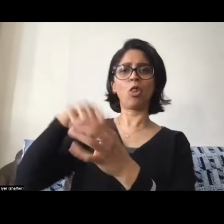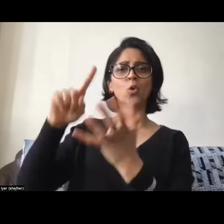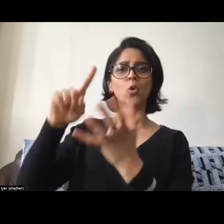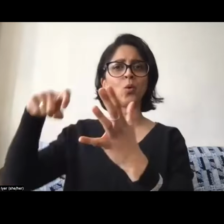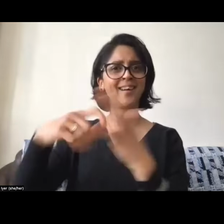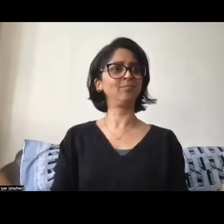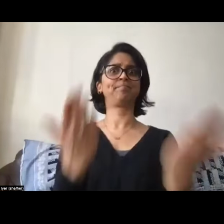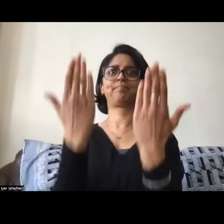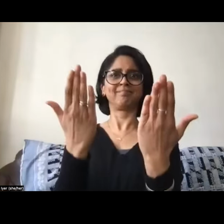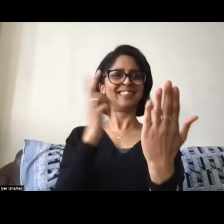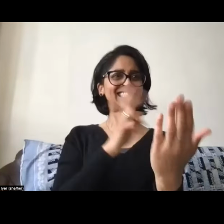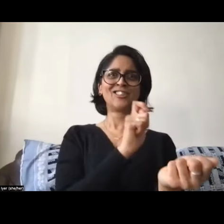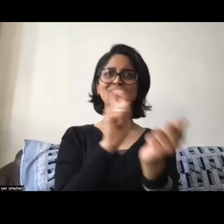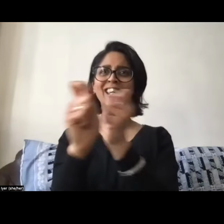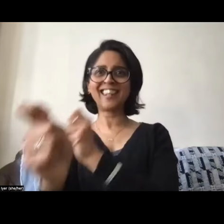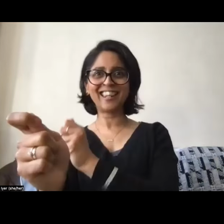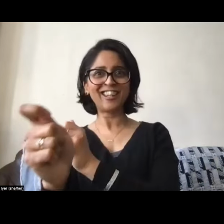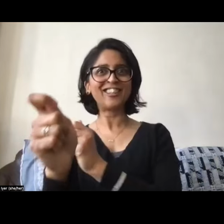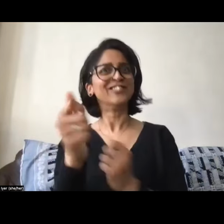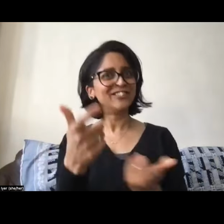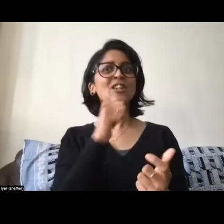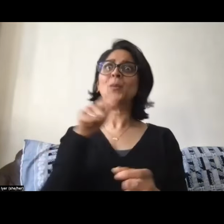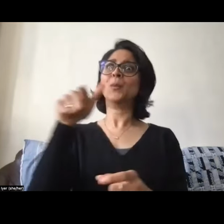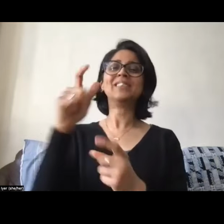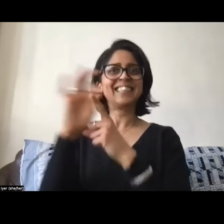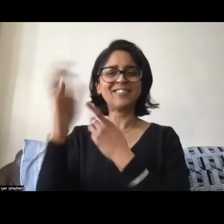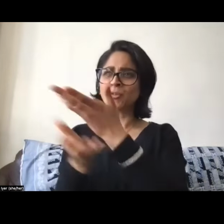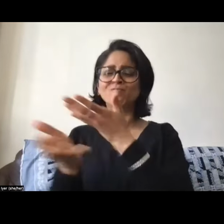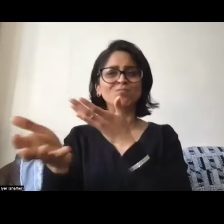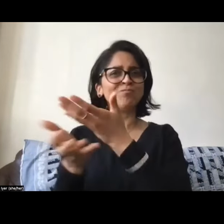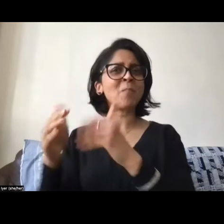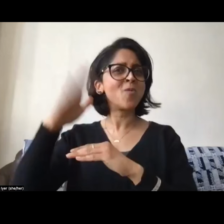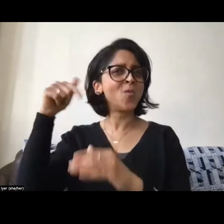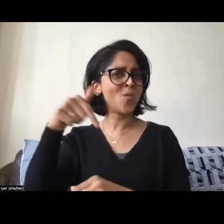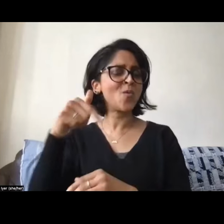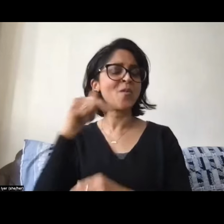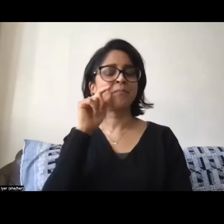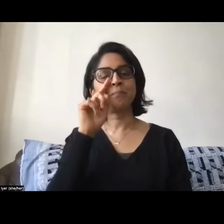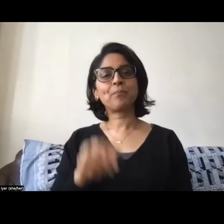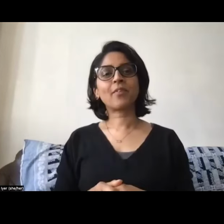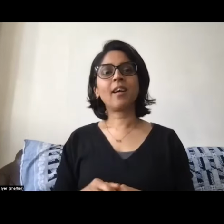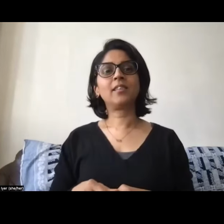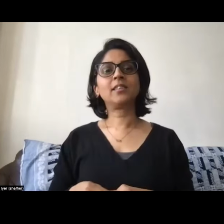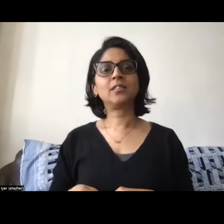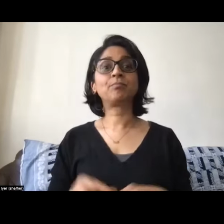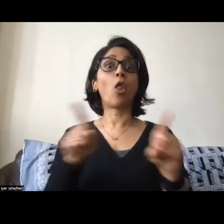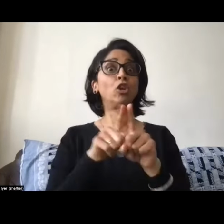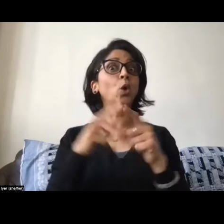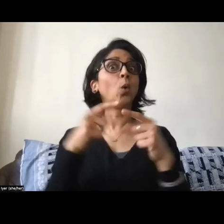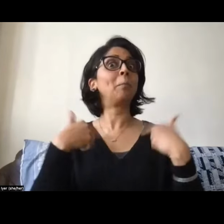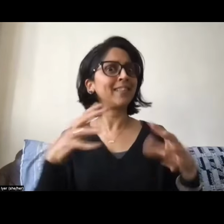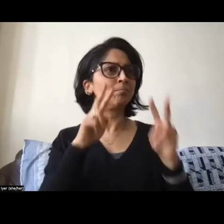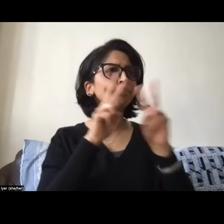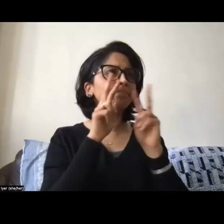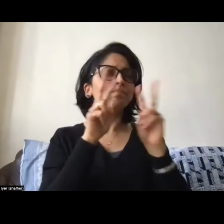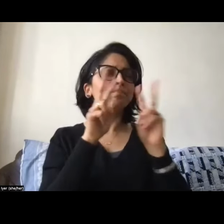were like before they moved to the UK, and see how they transitioned from being citizens of a different country to moving